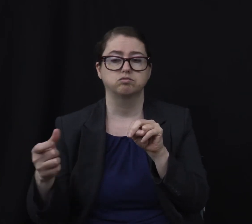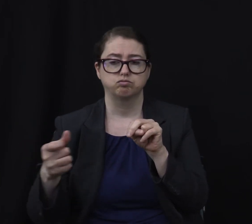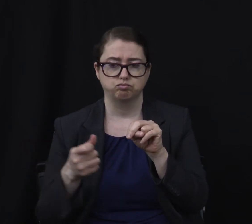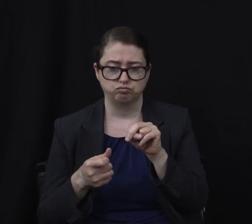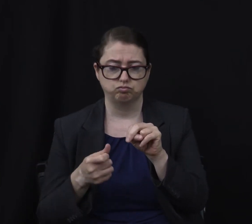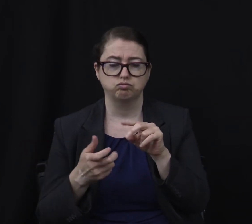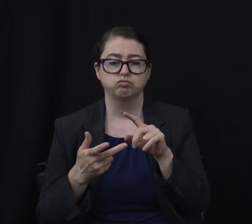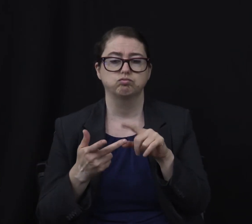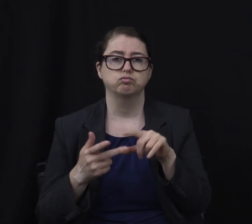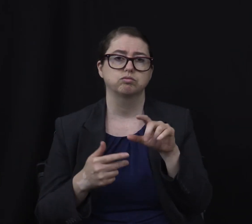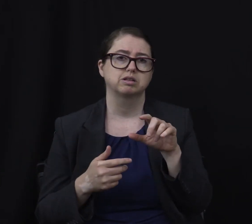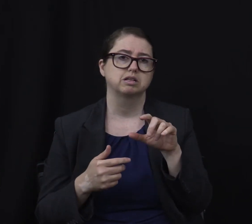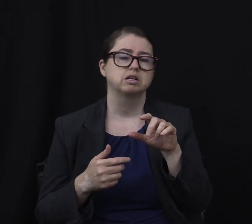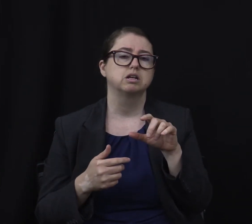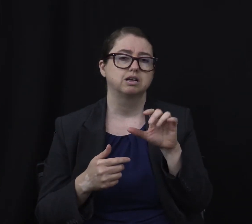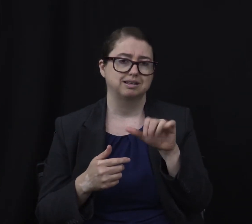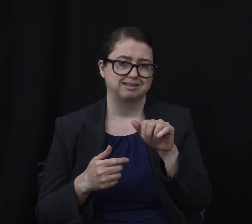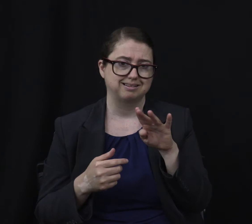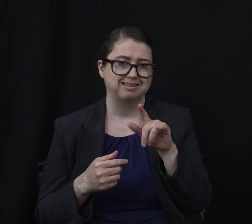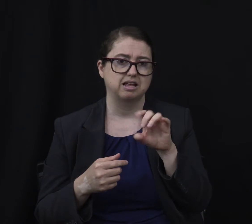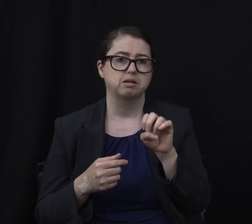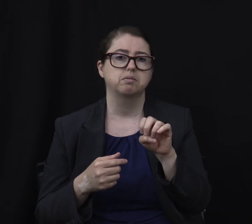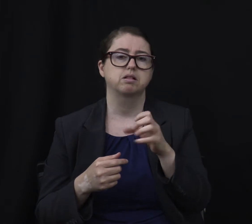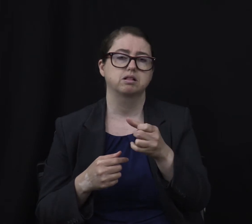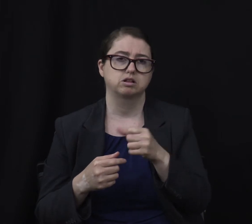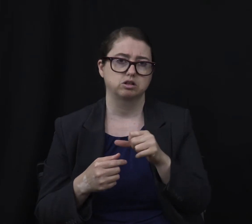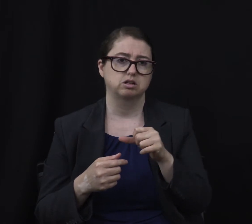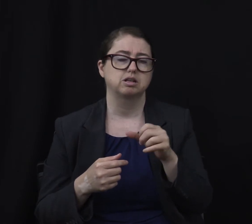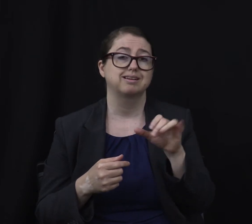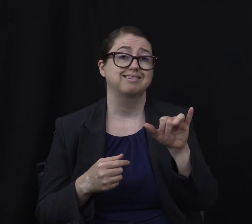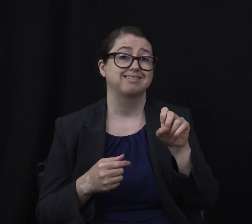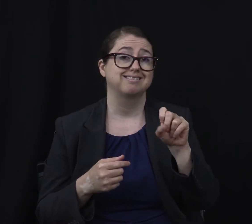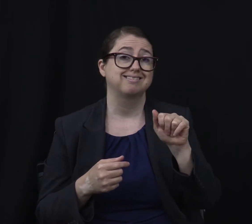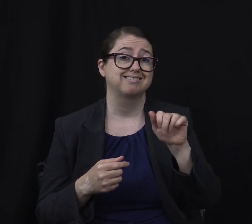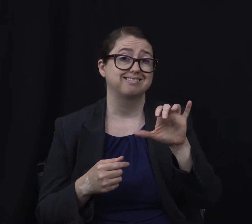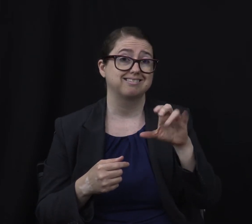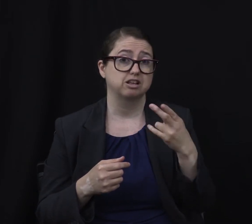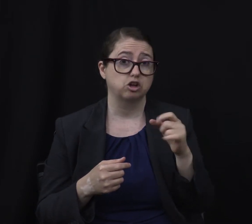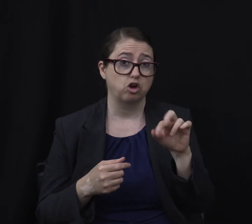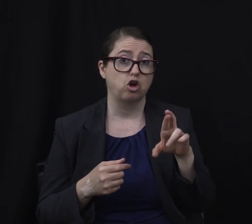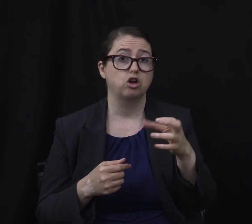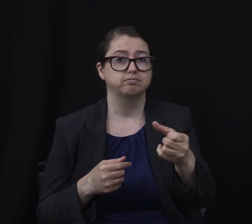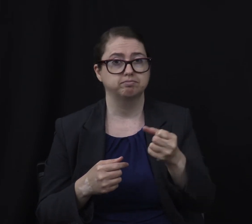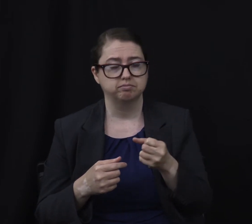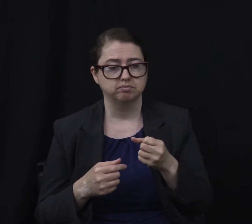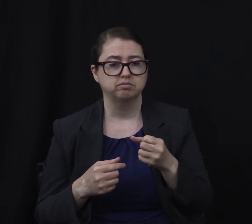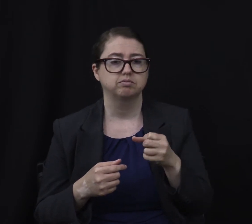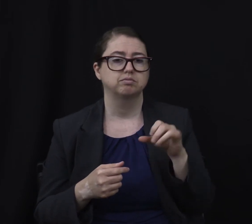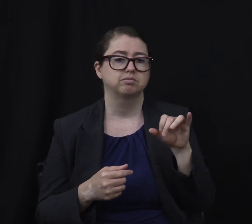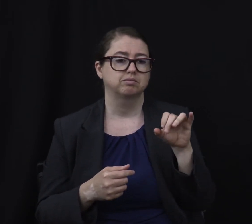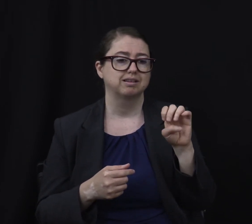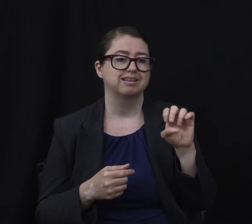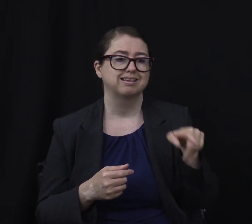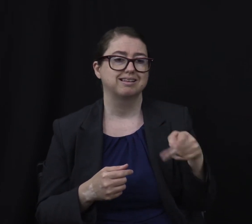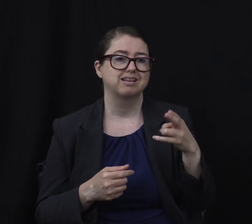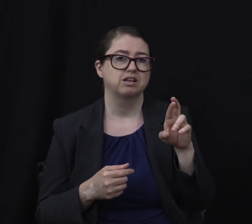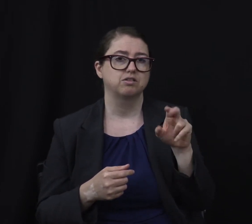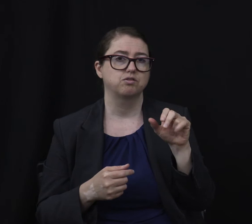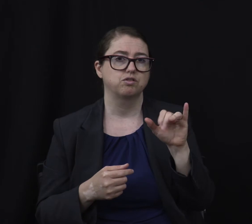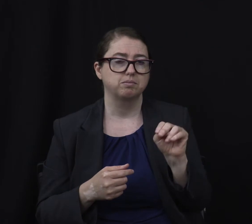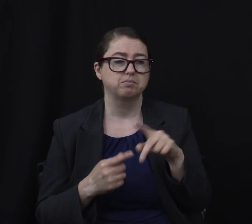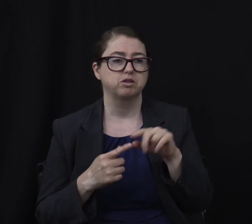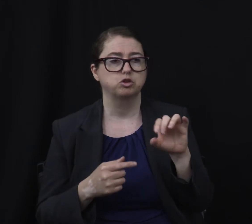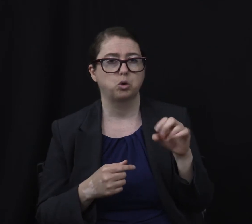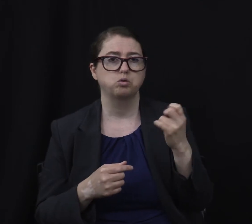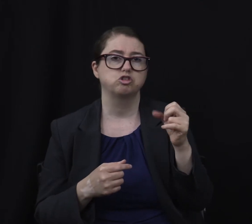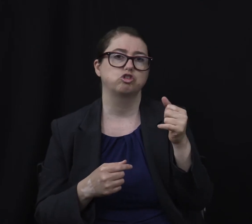Caleb. From the tribe of Issachar, there was Igal. From the tribe of Ephraim, there was Oshea.